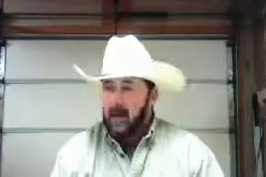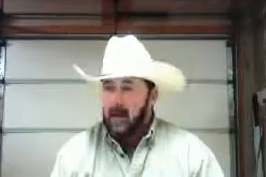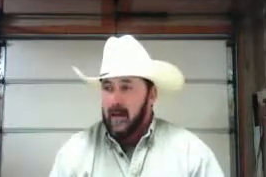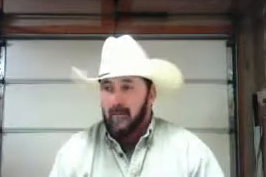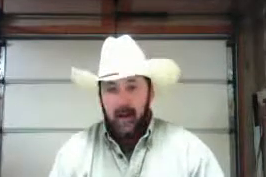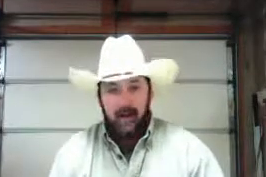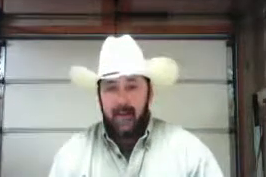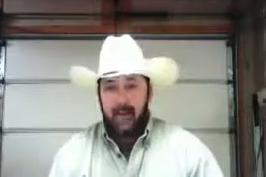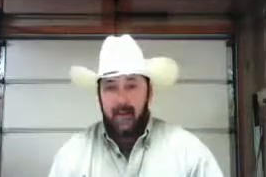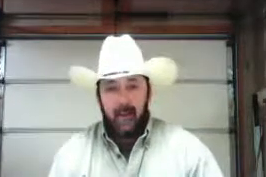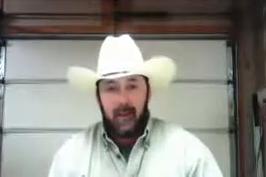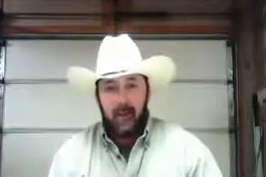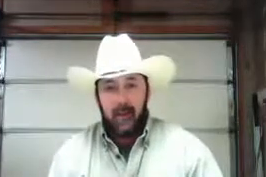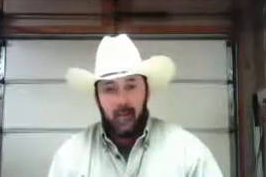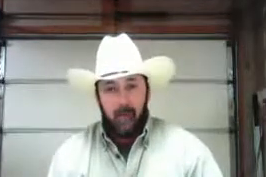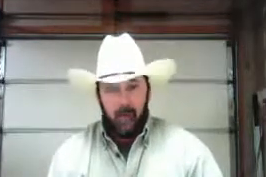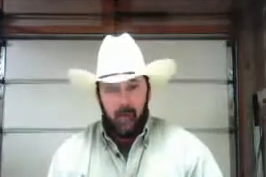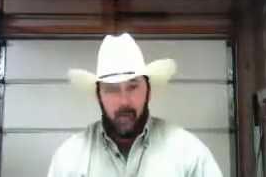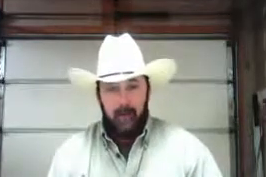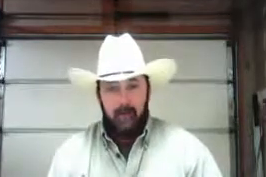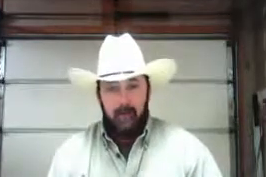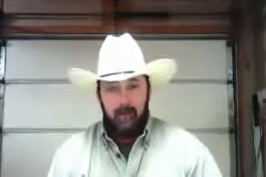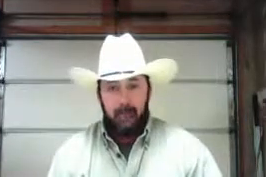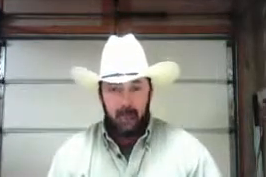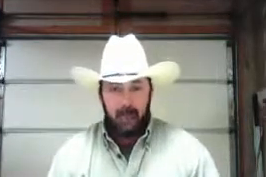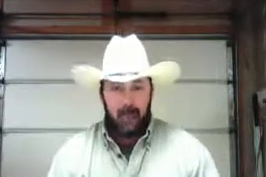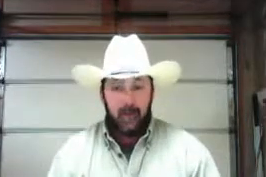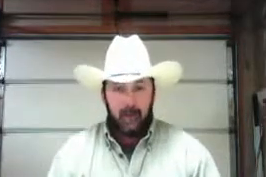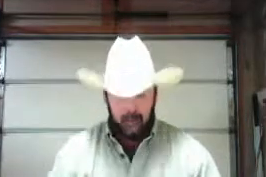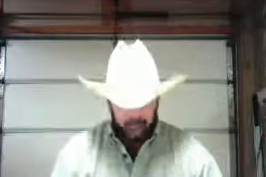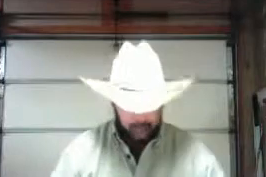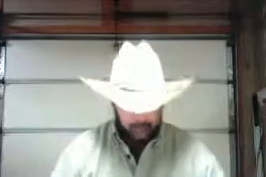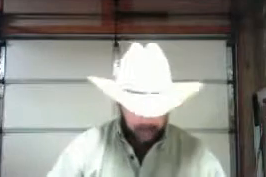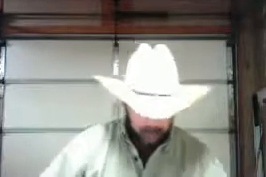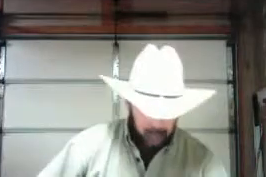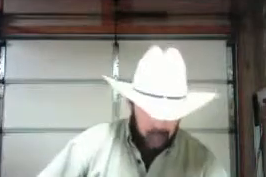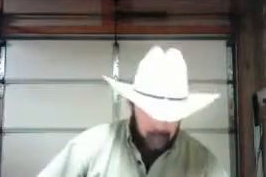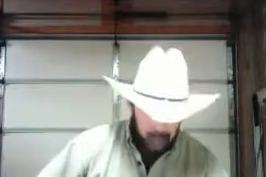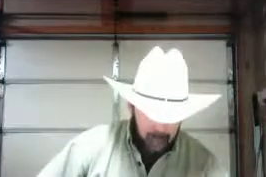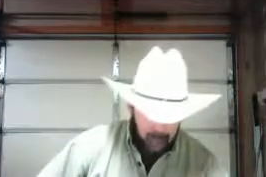and by God, I'm sticking by my word. Let's move on.